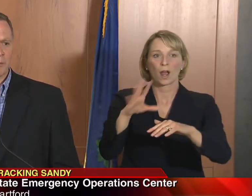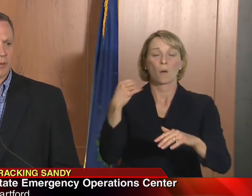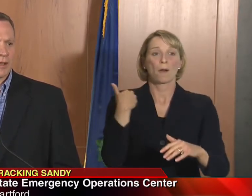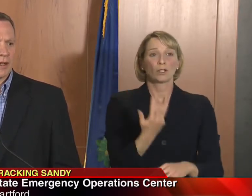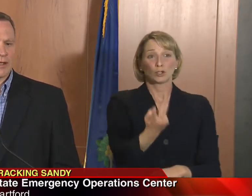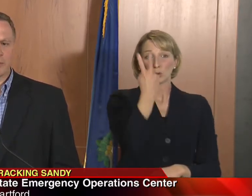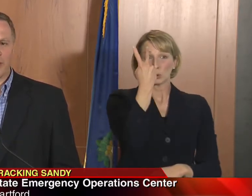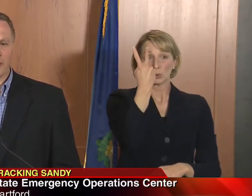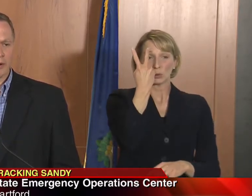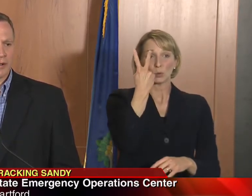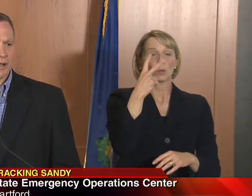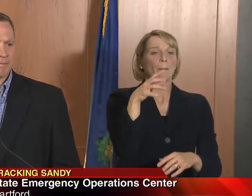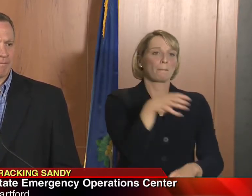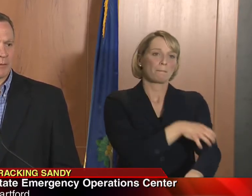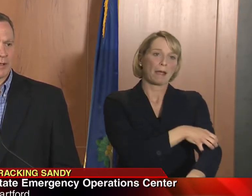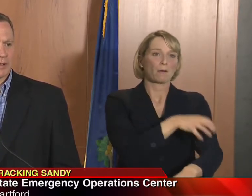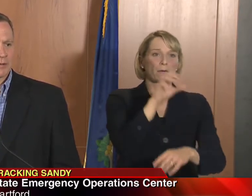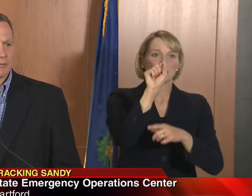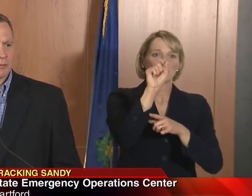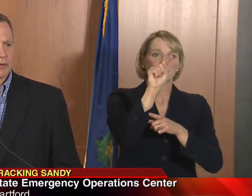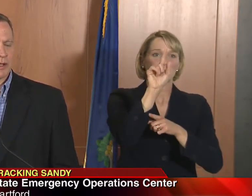particular. These are power